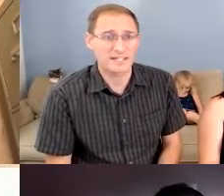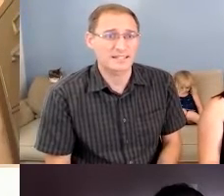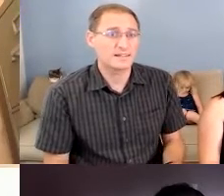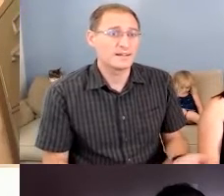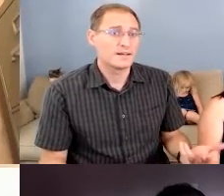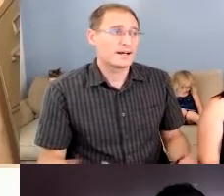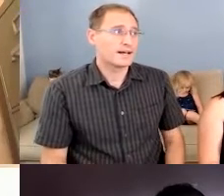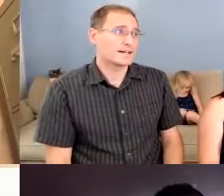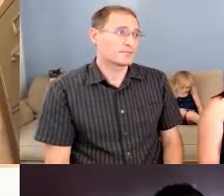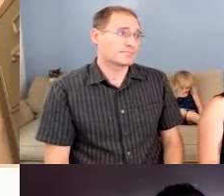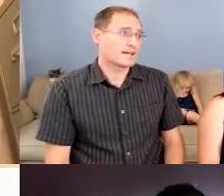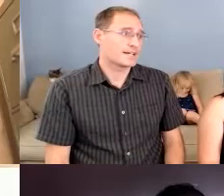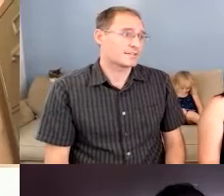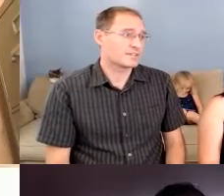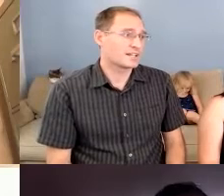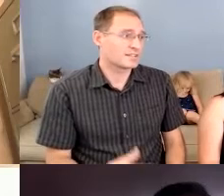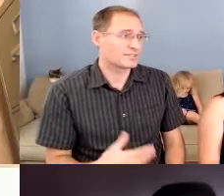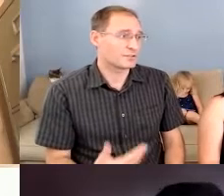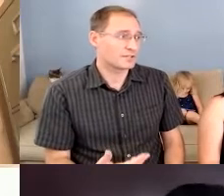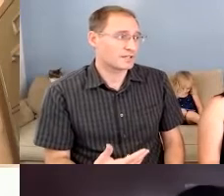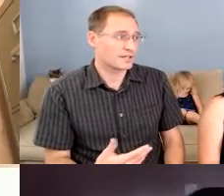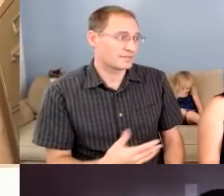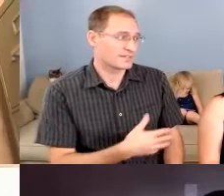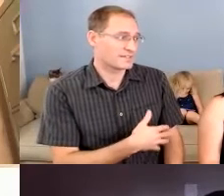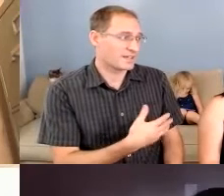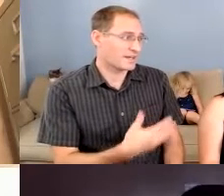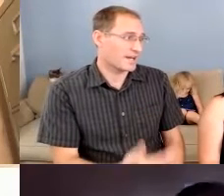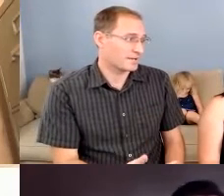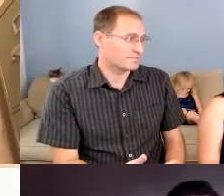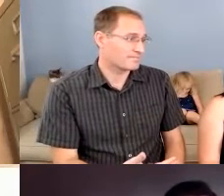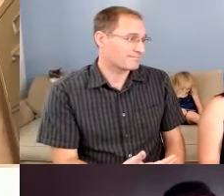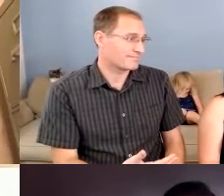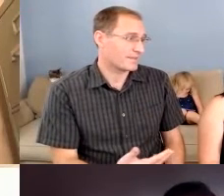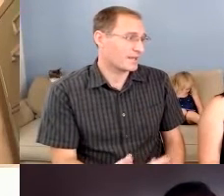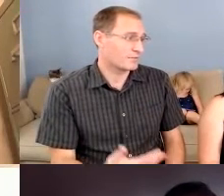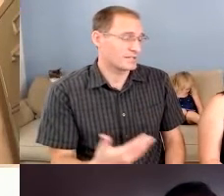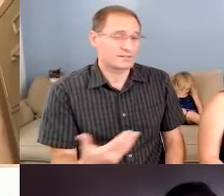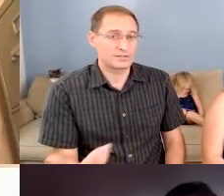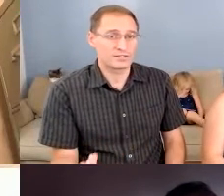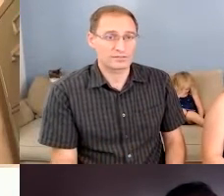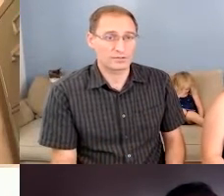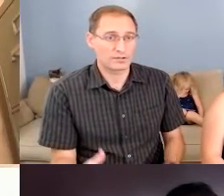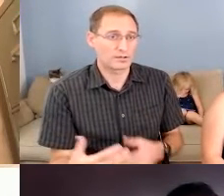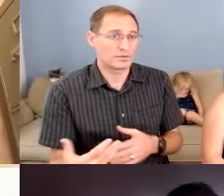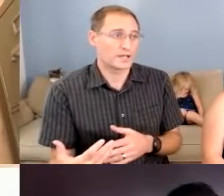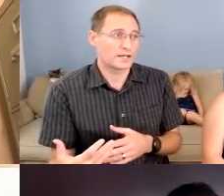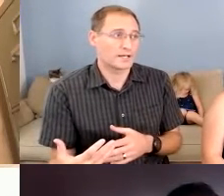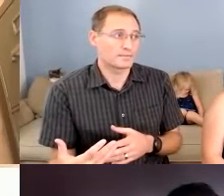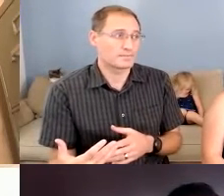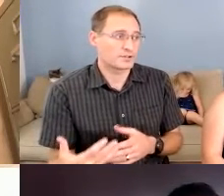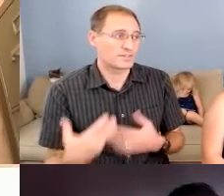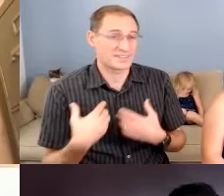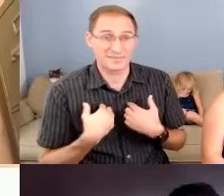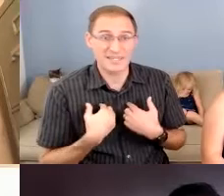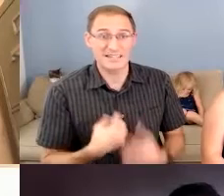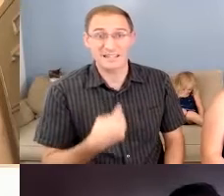so. Like, I don't know, if you're telling a story of, let's say, I went to the store,